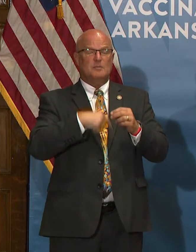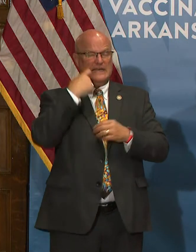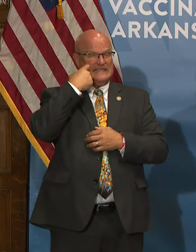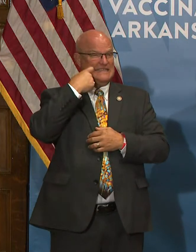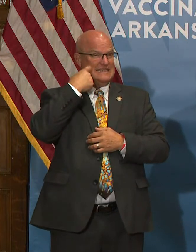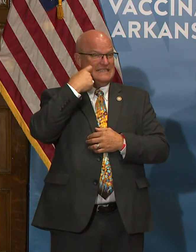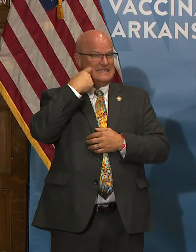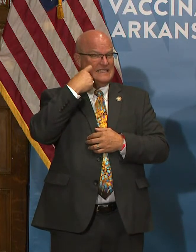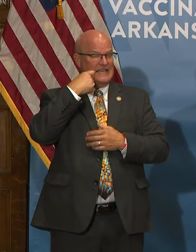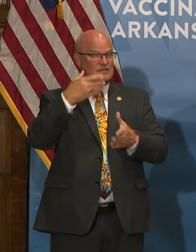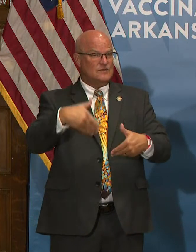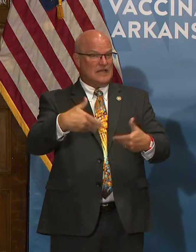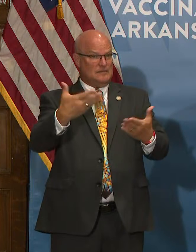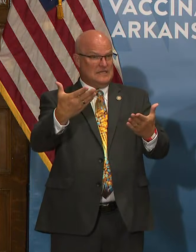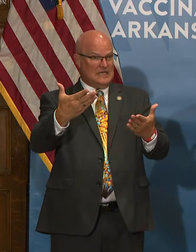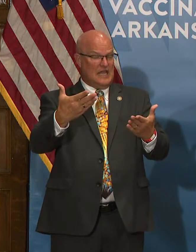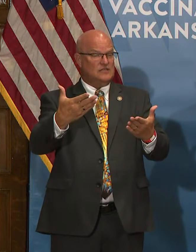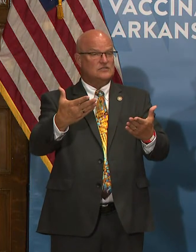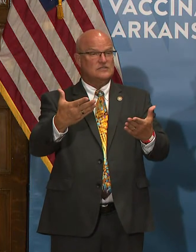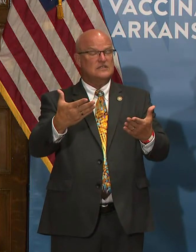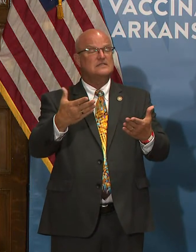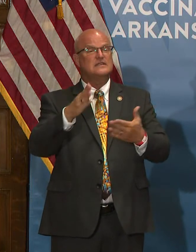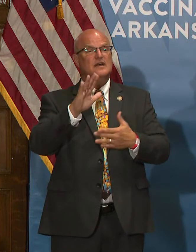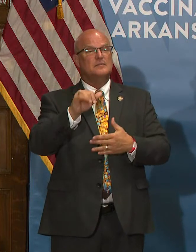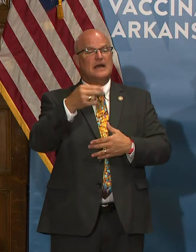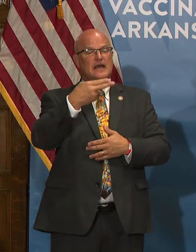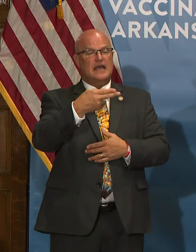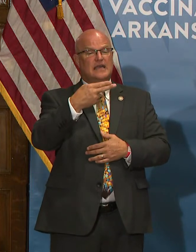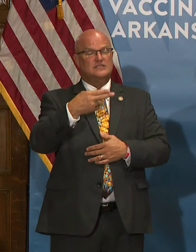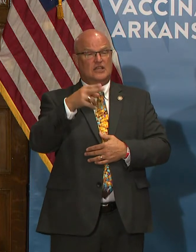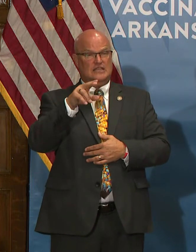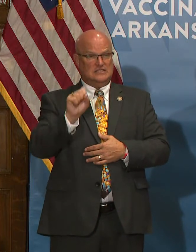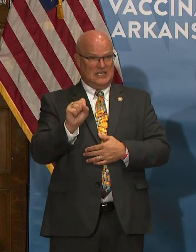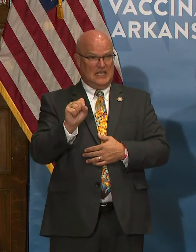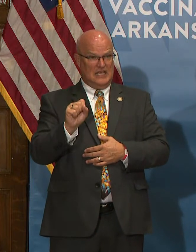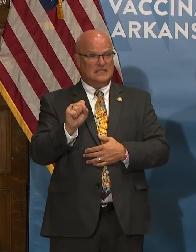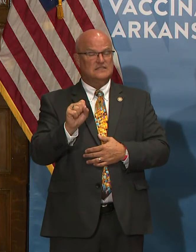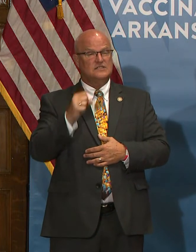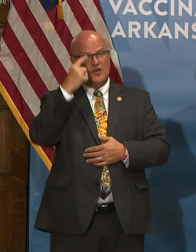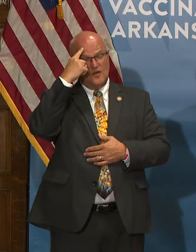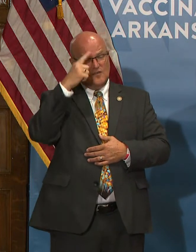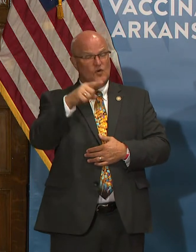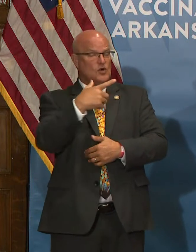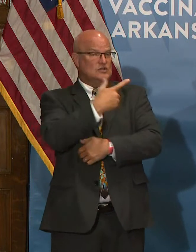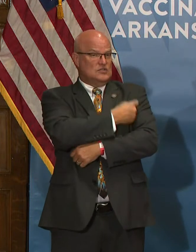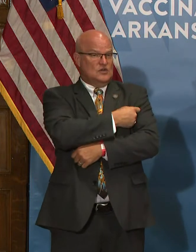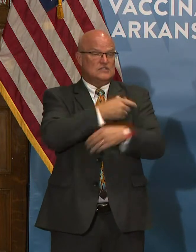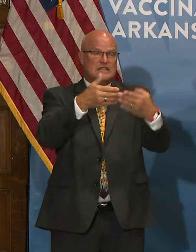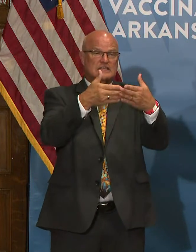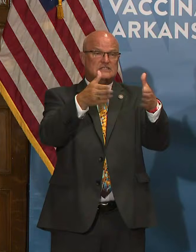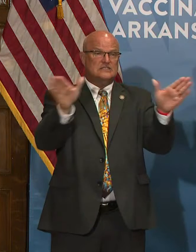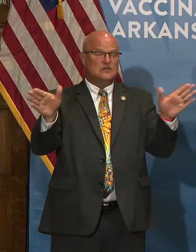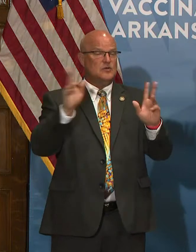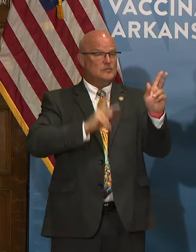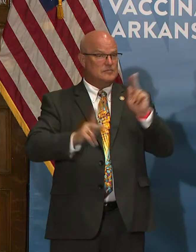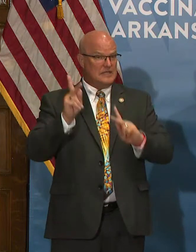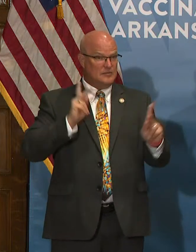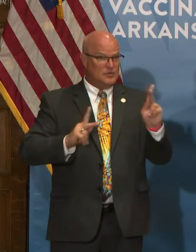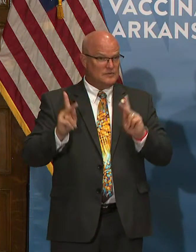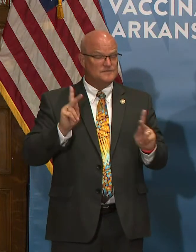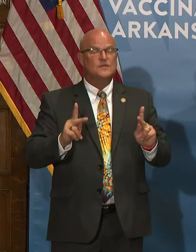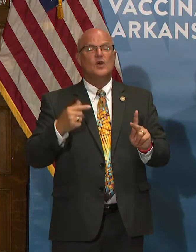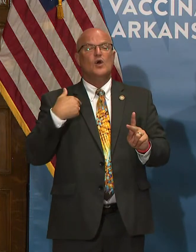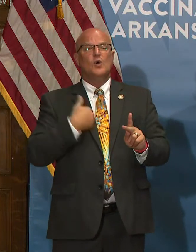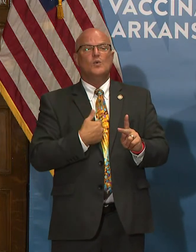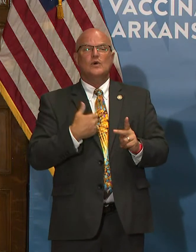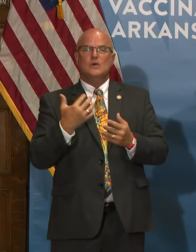latest recommendation by HHS for booster doses in the general population, we